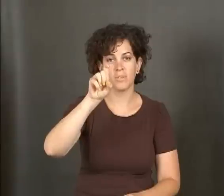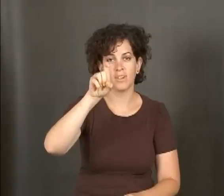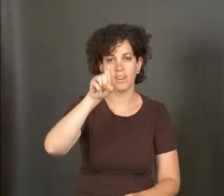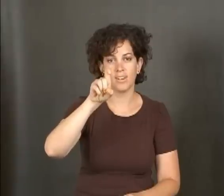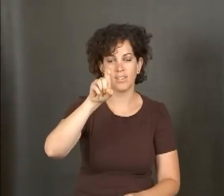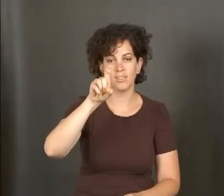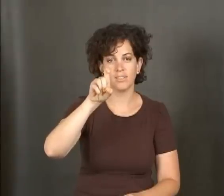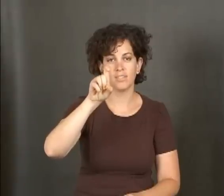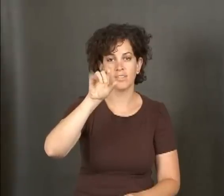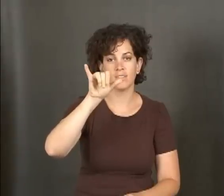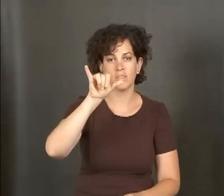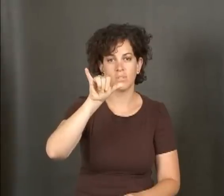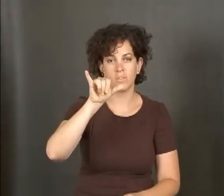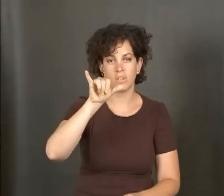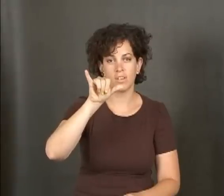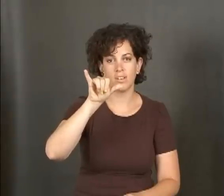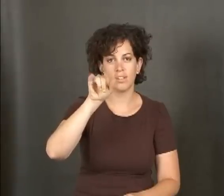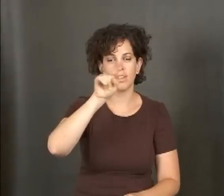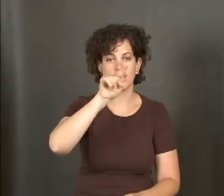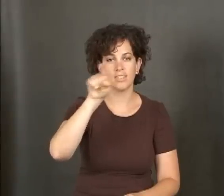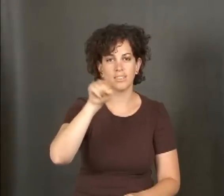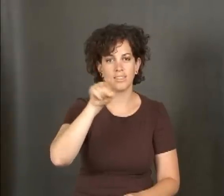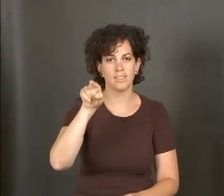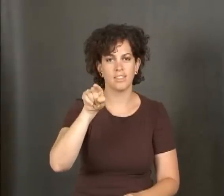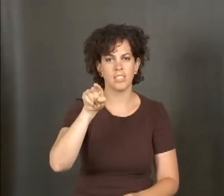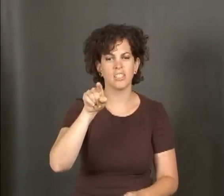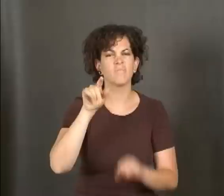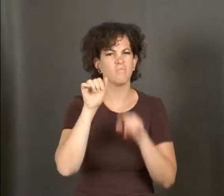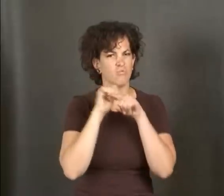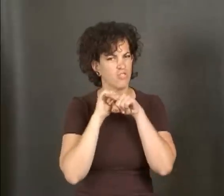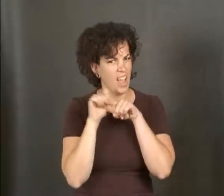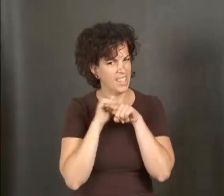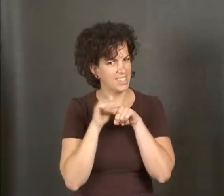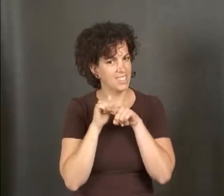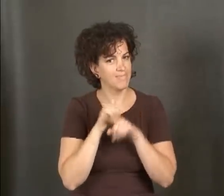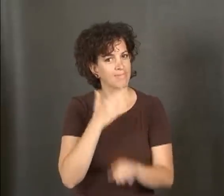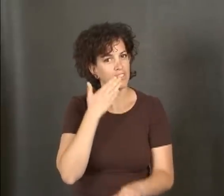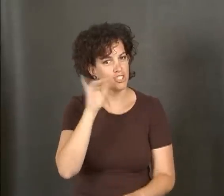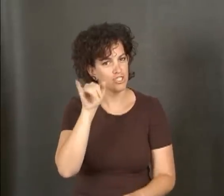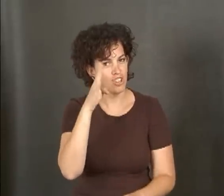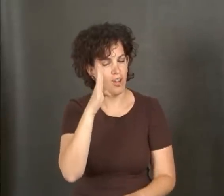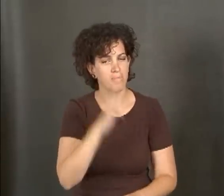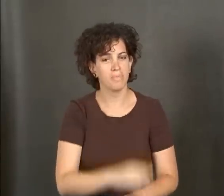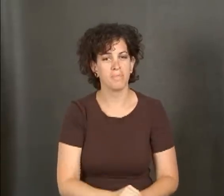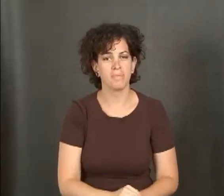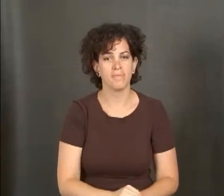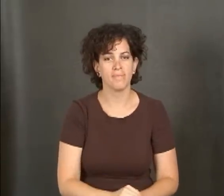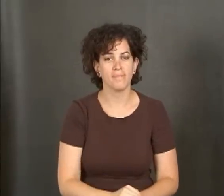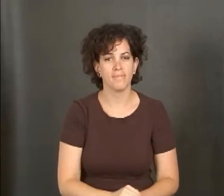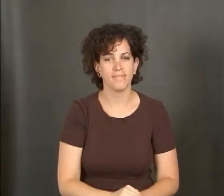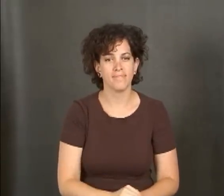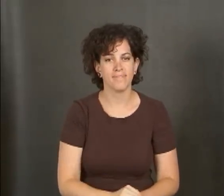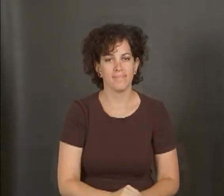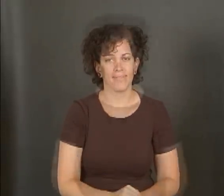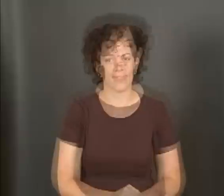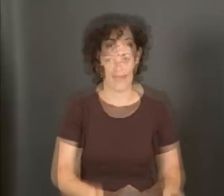X, Y, Z. So practice those ABCs. Good job.